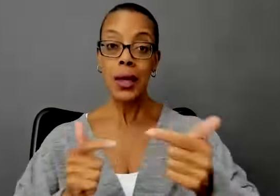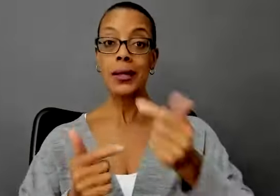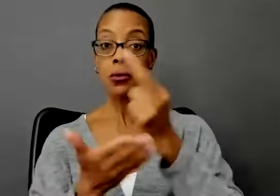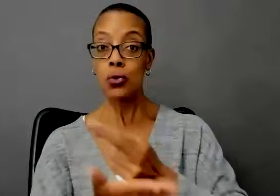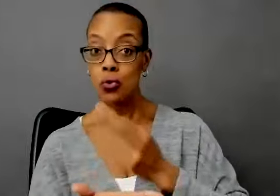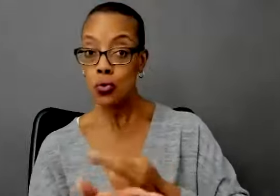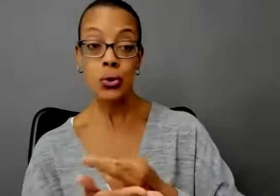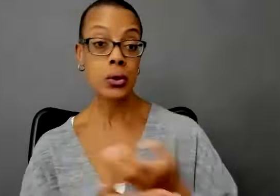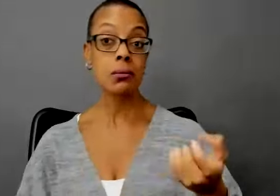applications.